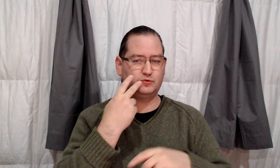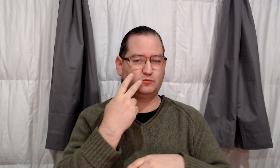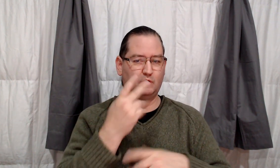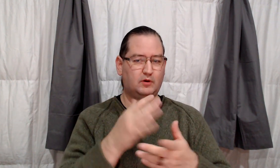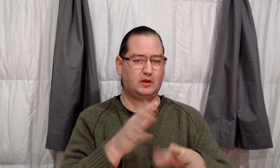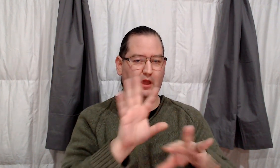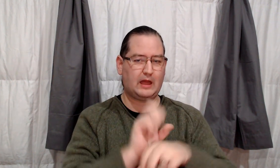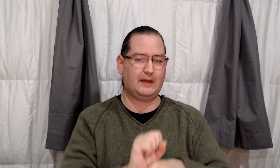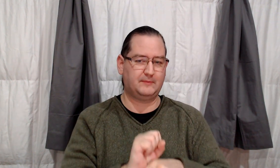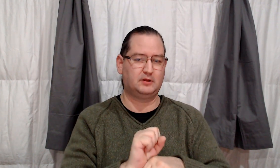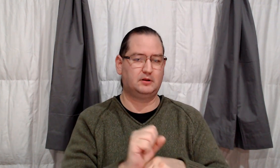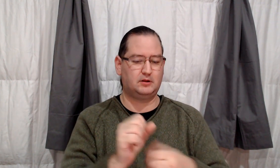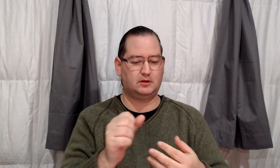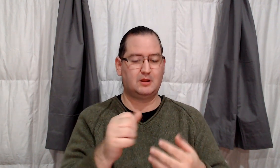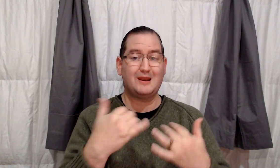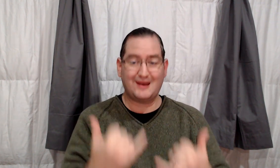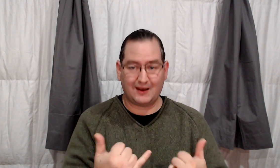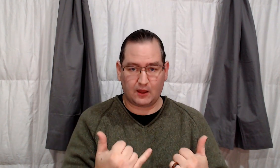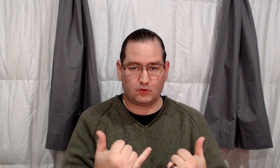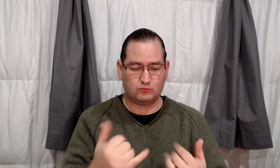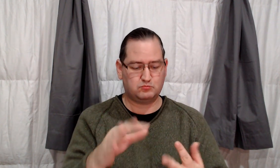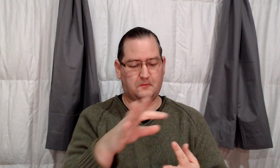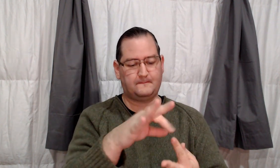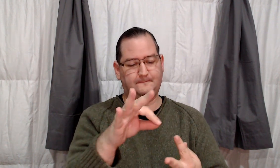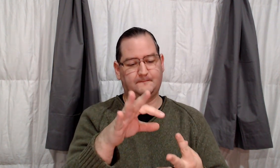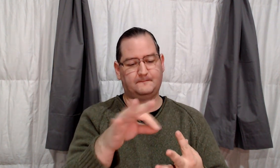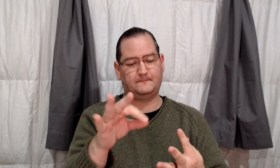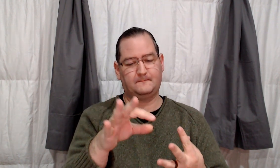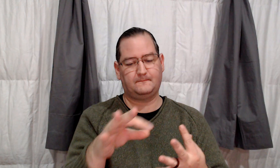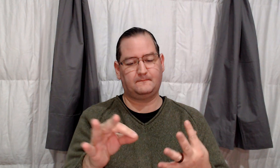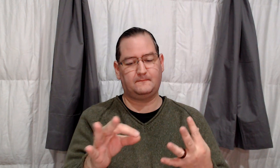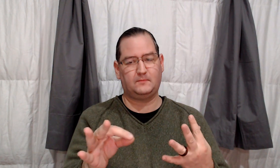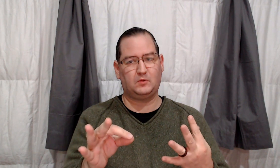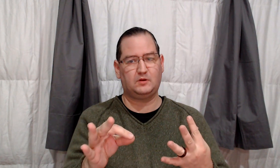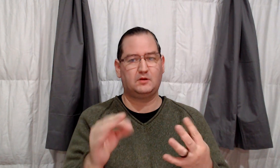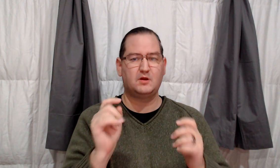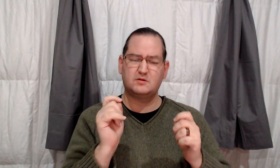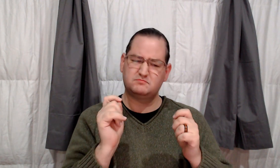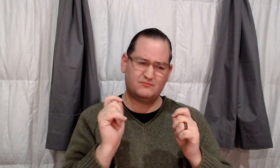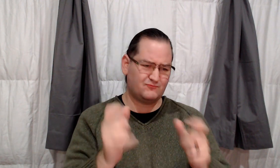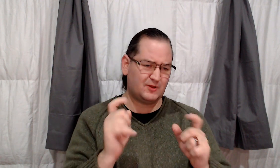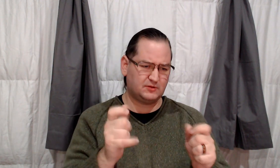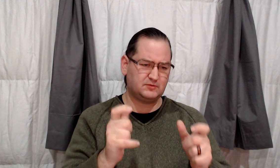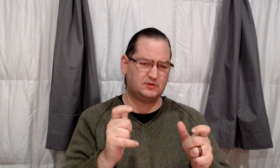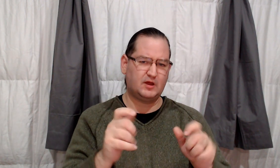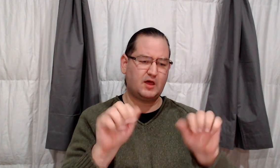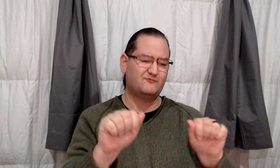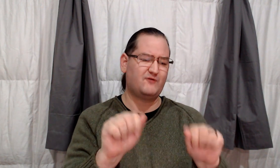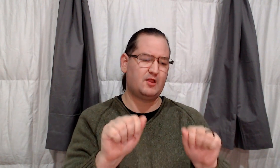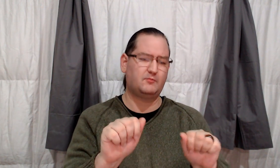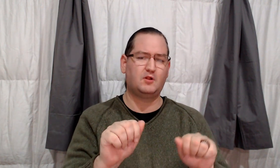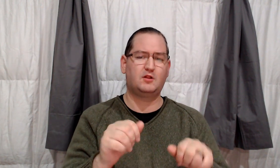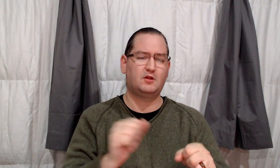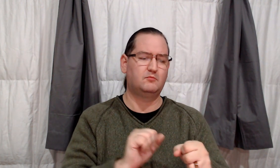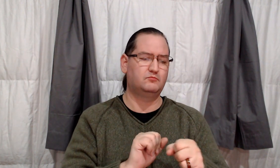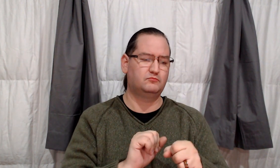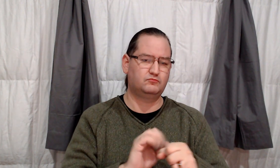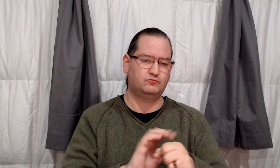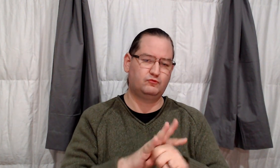it believes is the most immediate, available and effective, that will allow you to have the life and the health that you want. And when